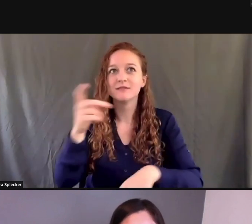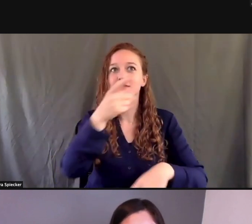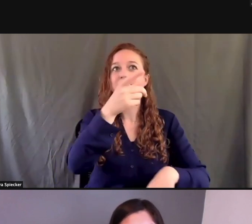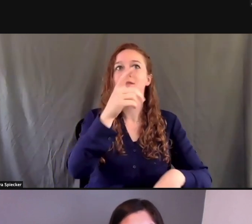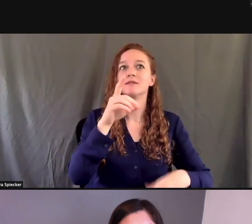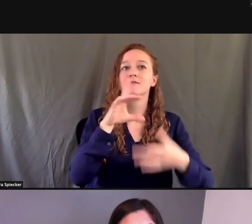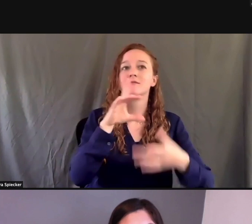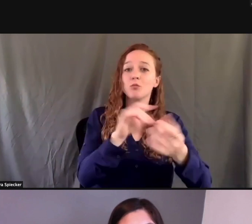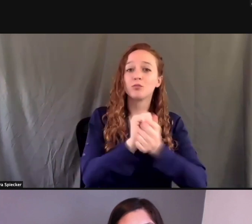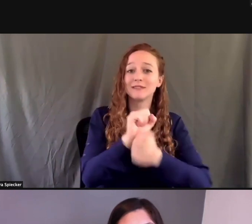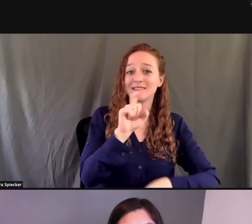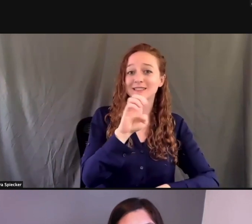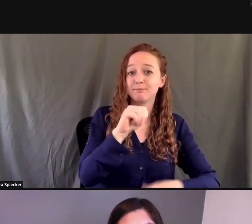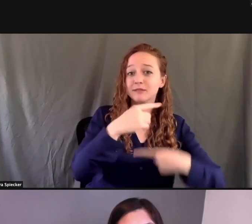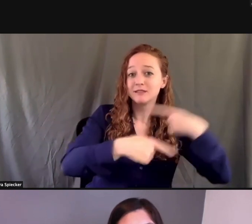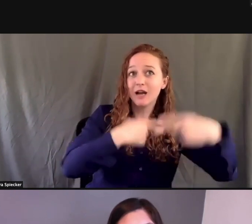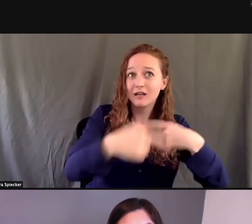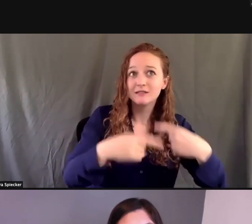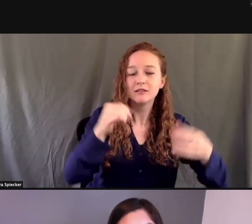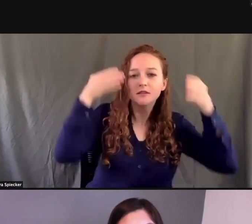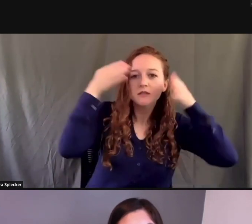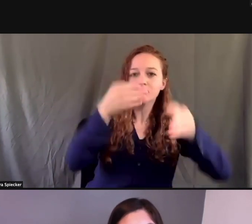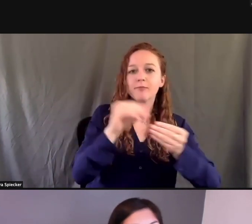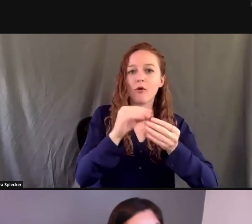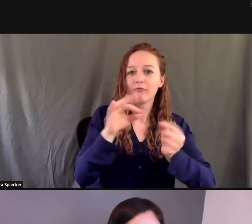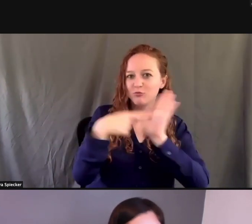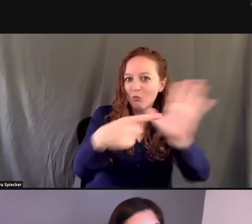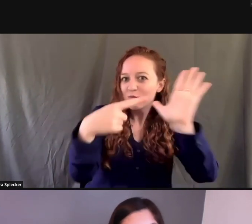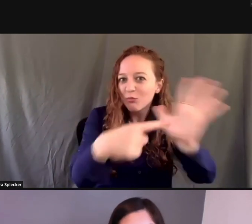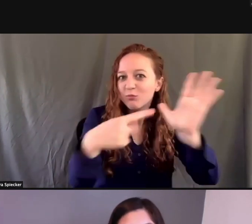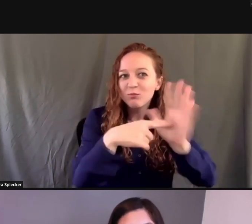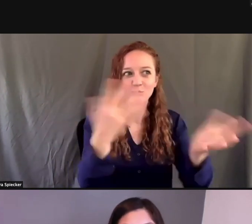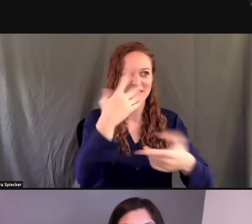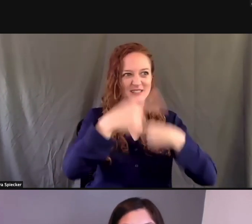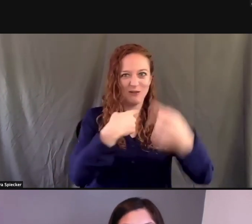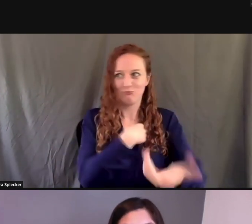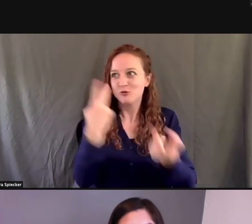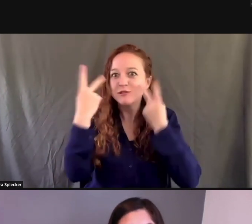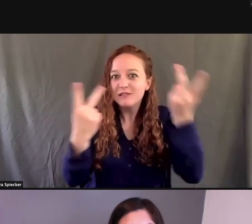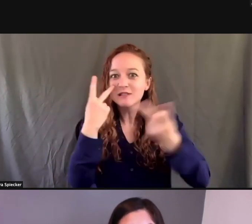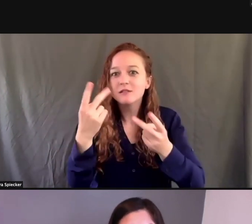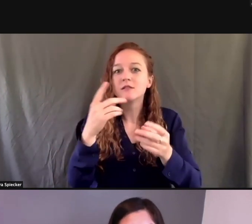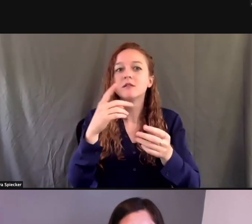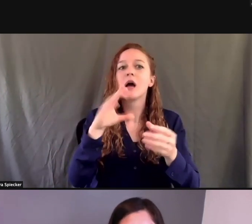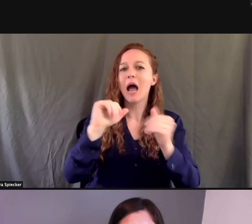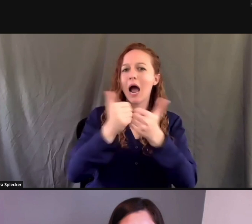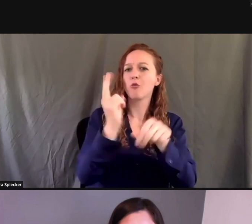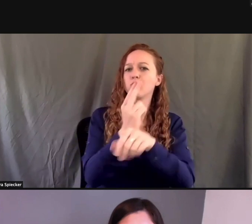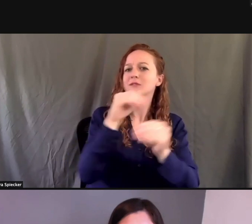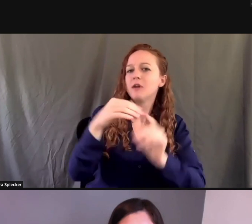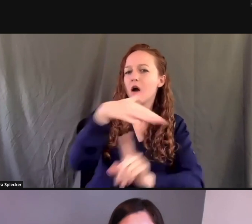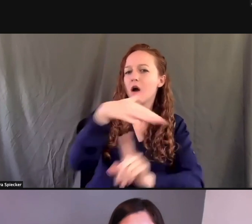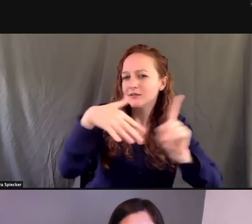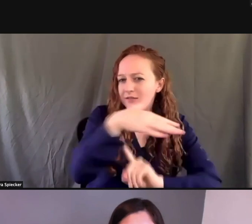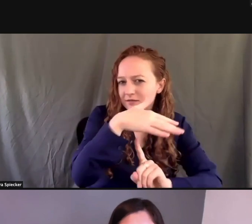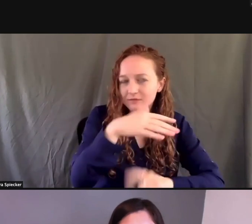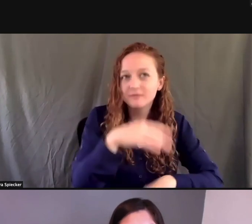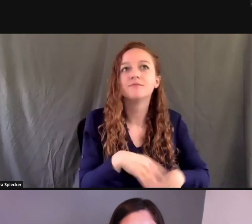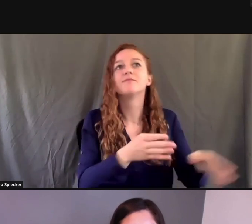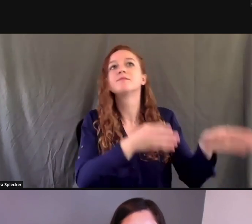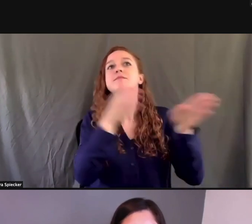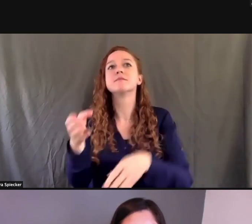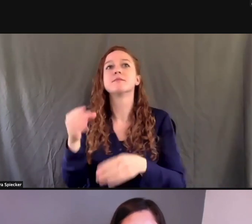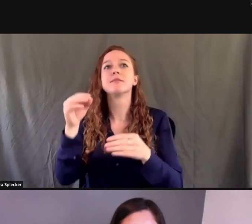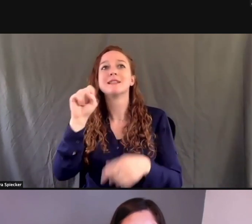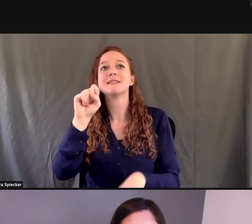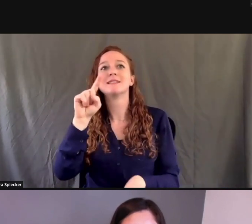know, what I did wasn't clear, where the bite swells up and becomes itchy. So